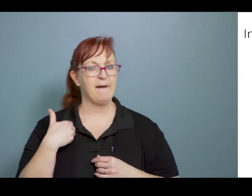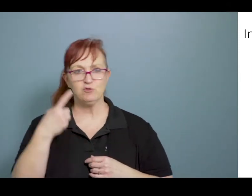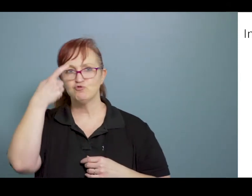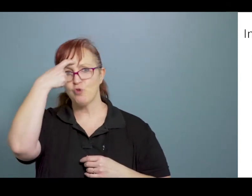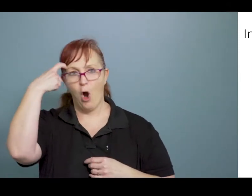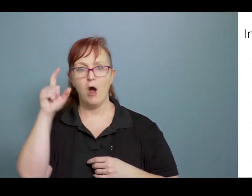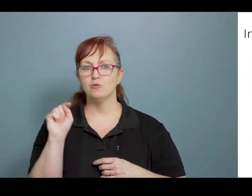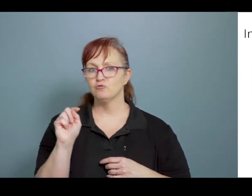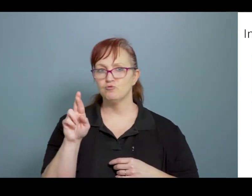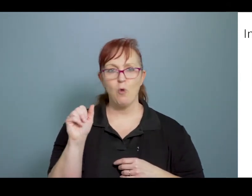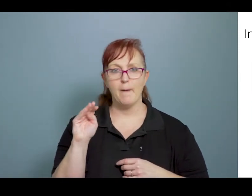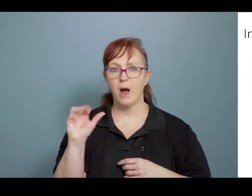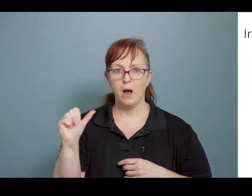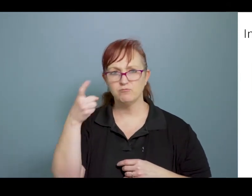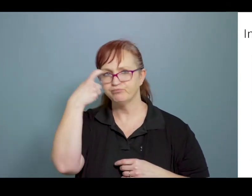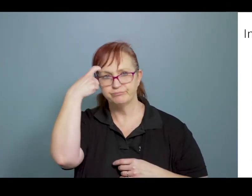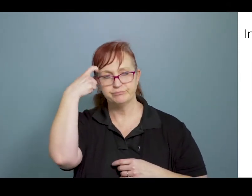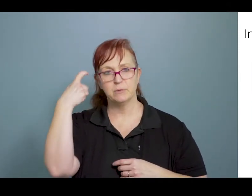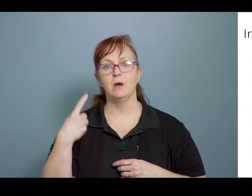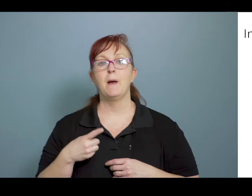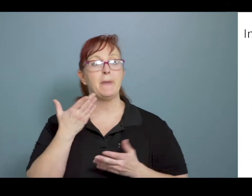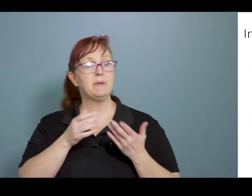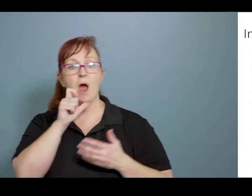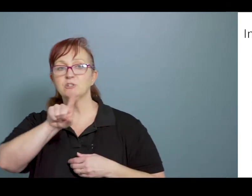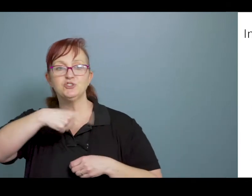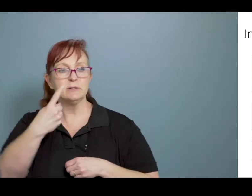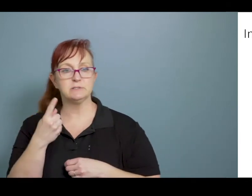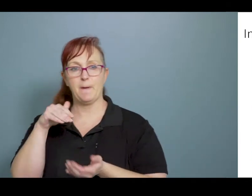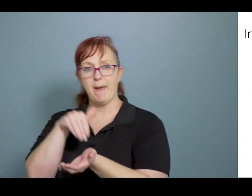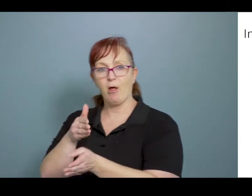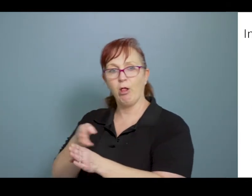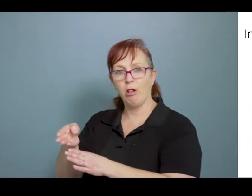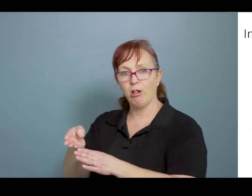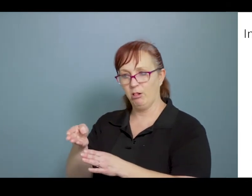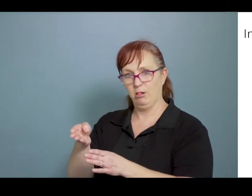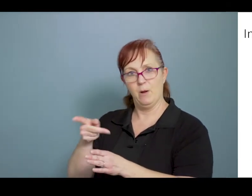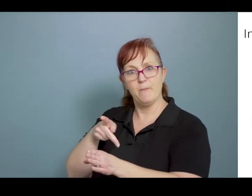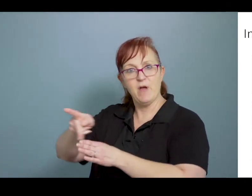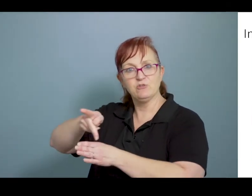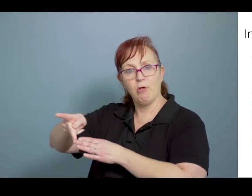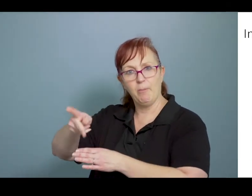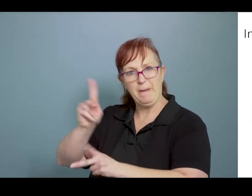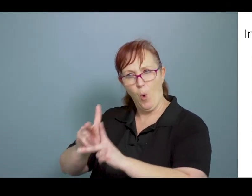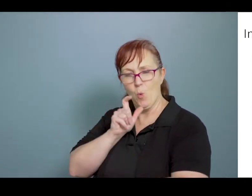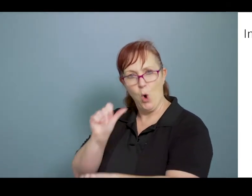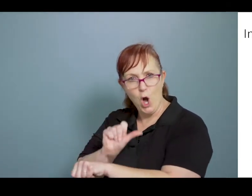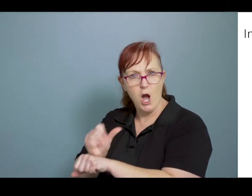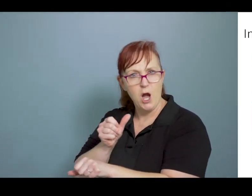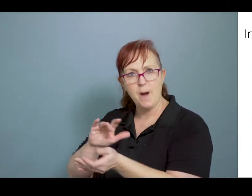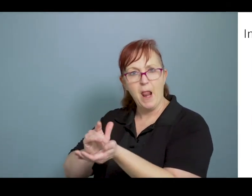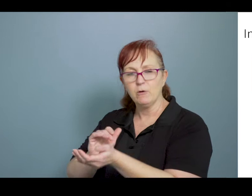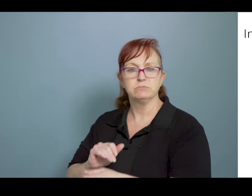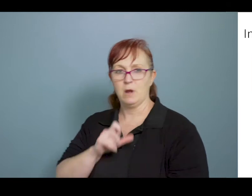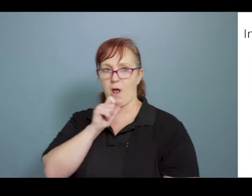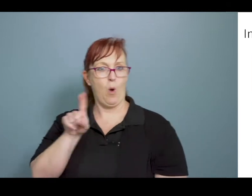is specifically to medical professionals. I think that a lot of people have